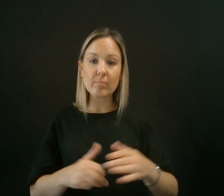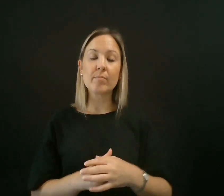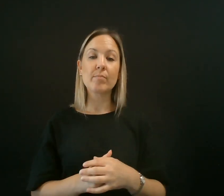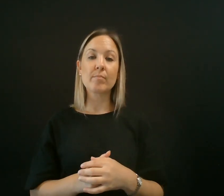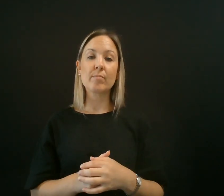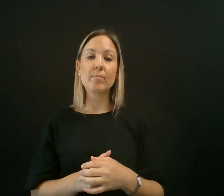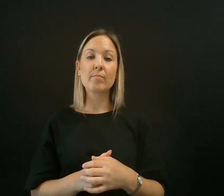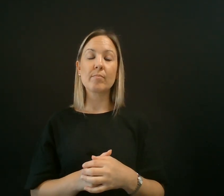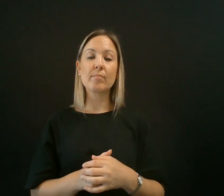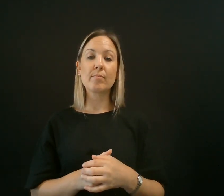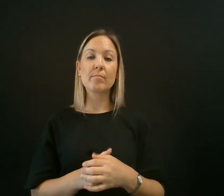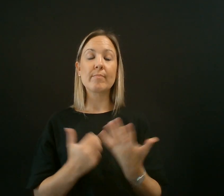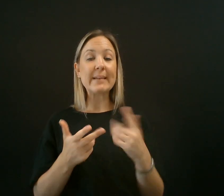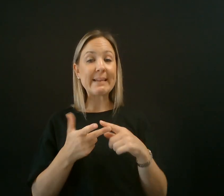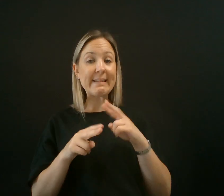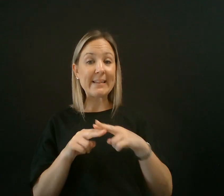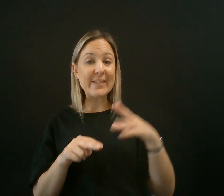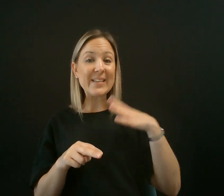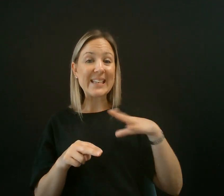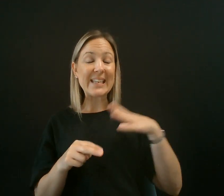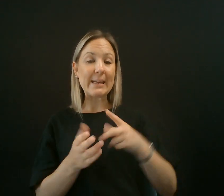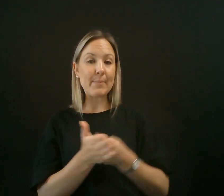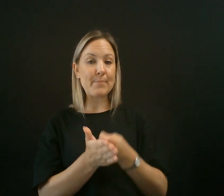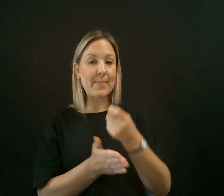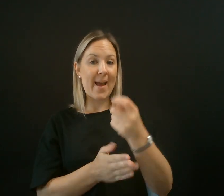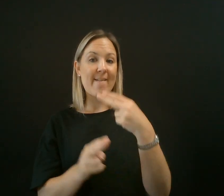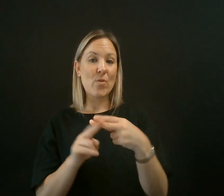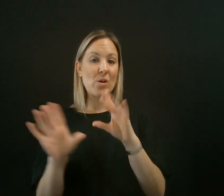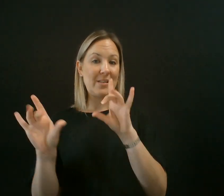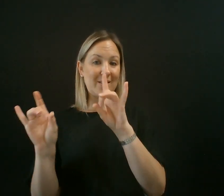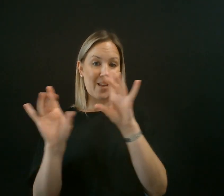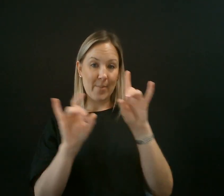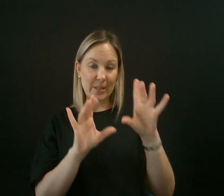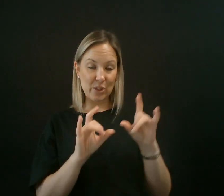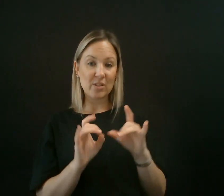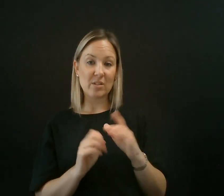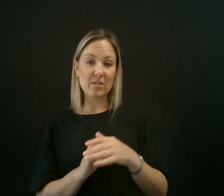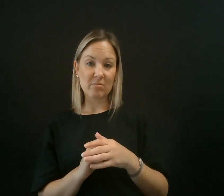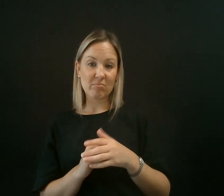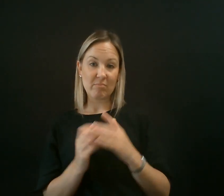where applicable, to pay for any damages caused by you or your guests,